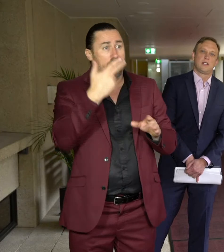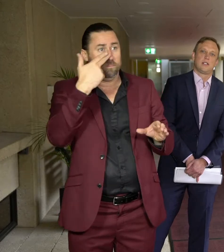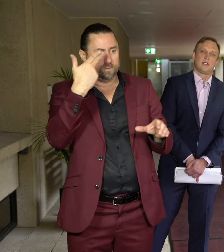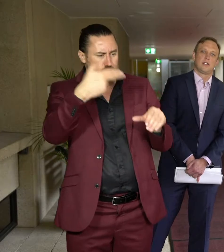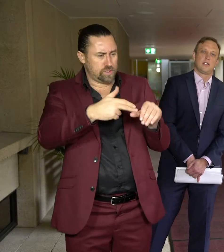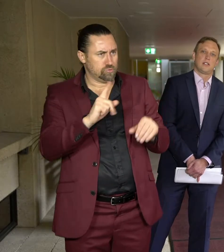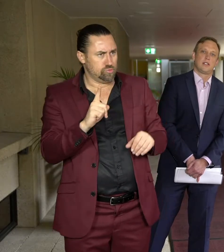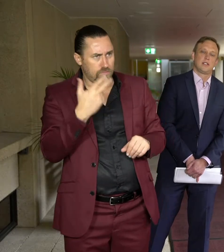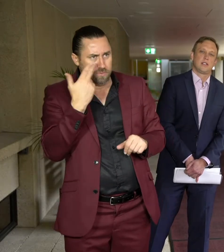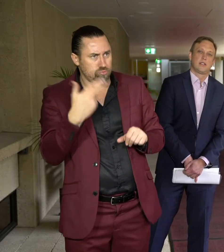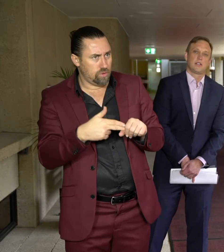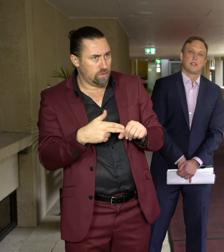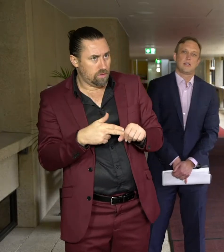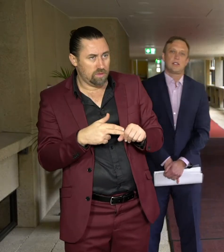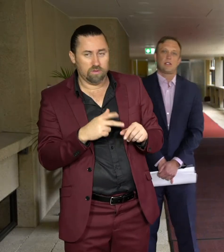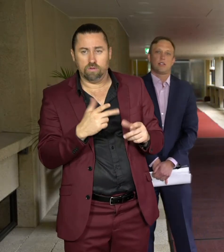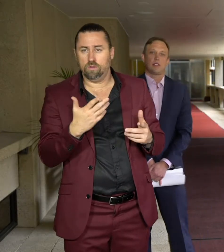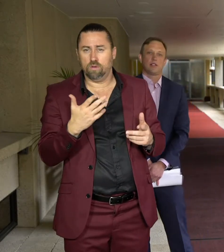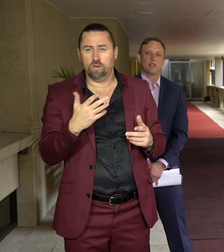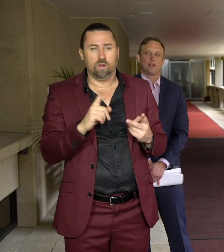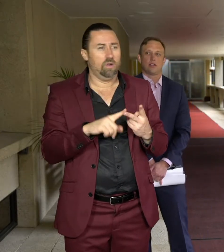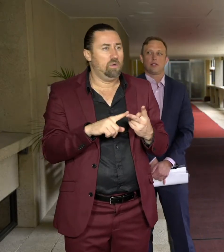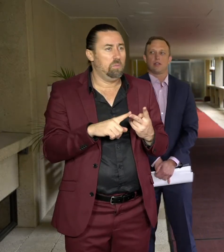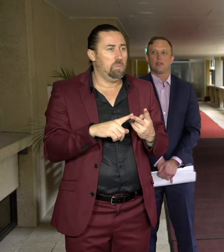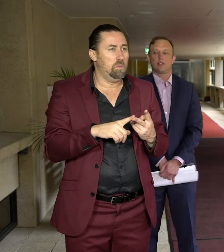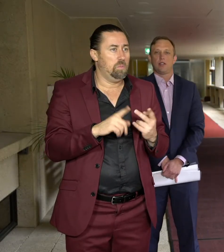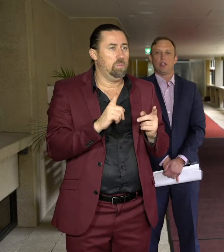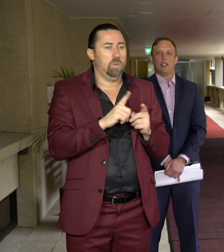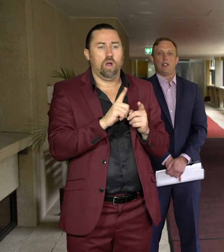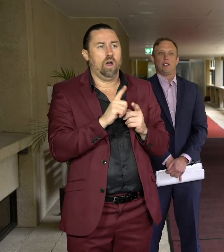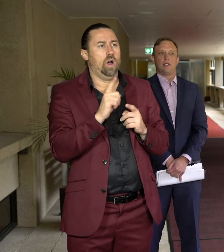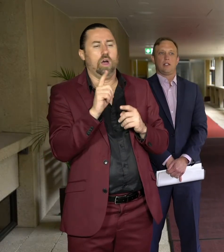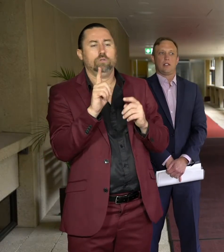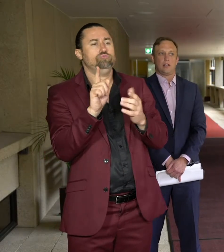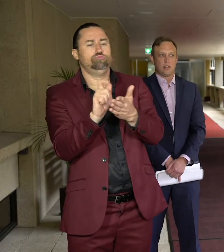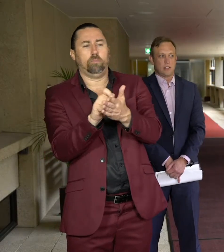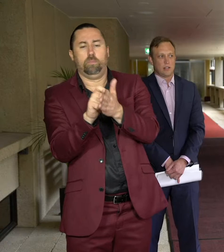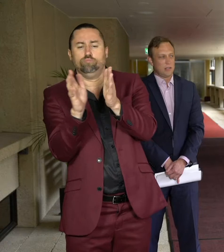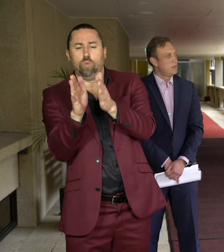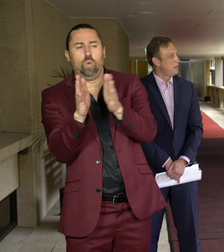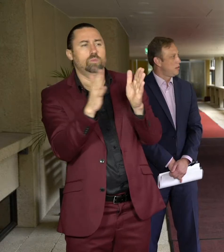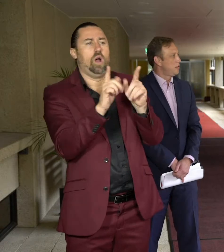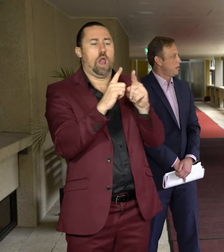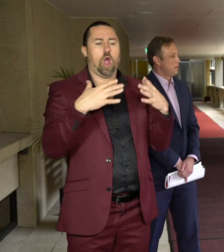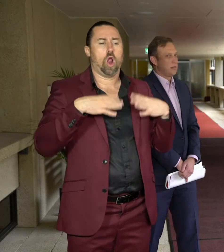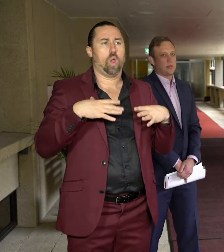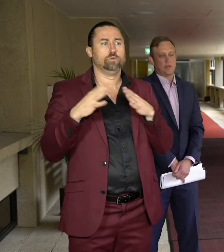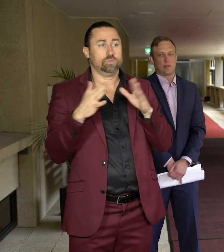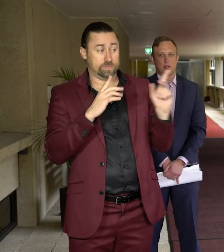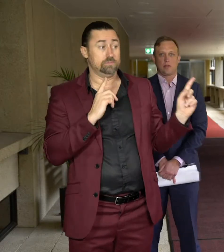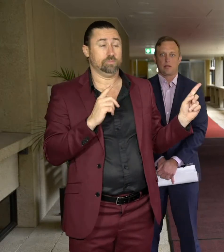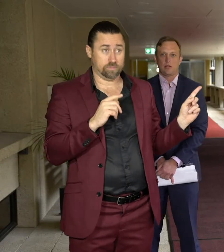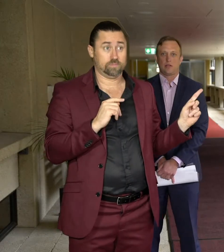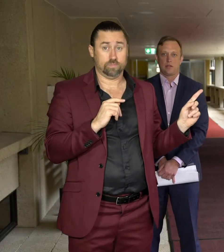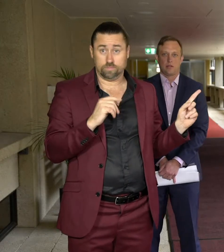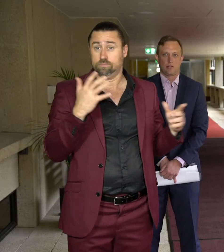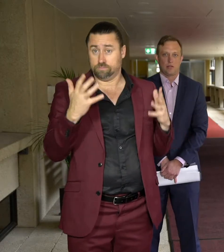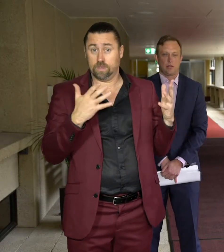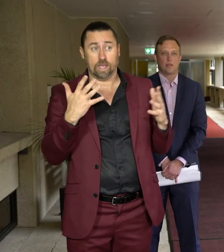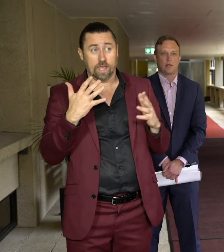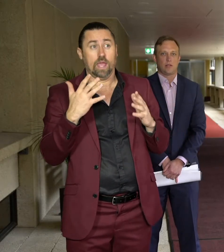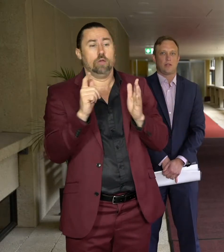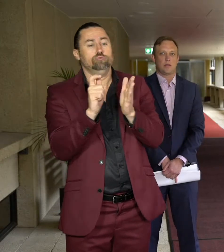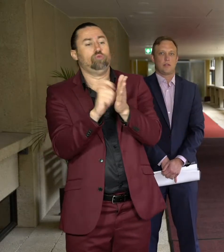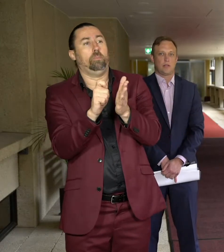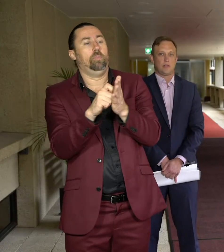stations, like a servo or individual retail stores? So yes, the intention was it would include